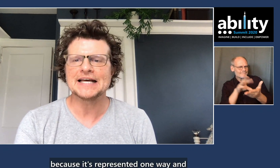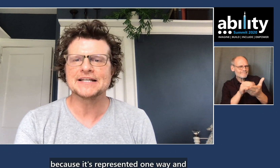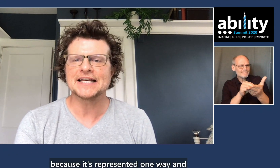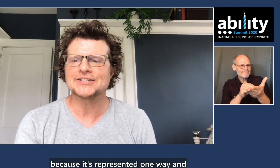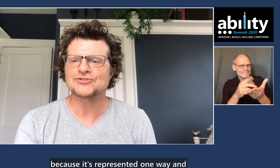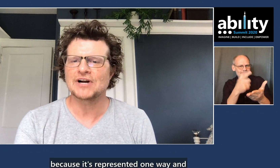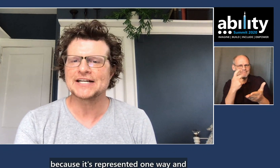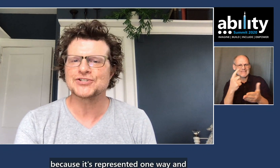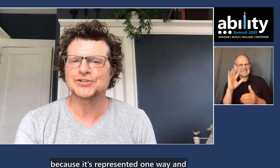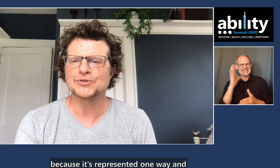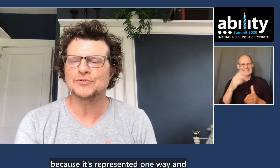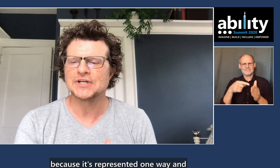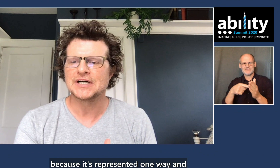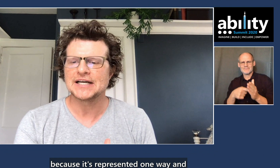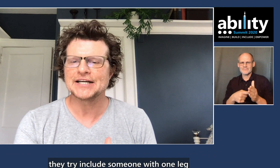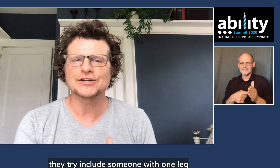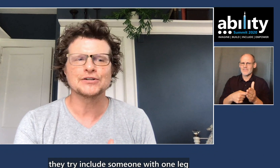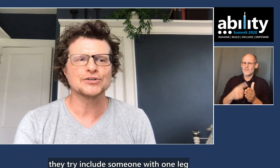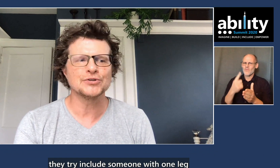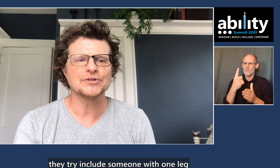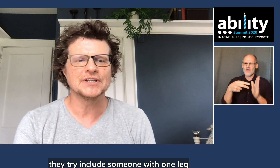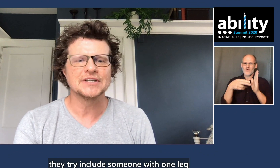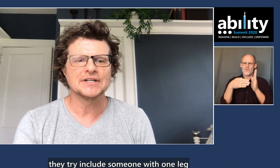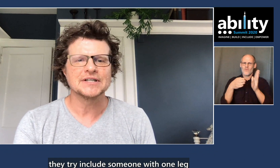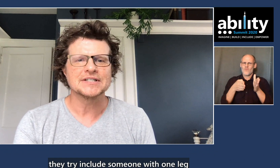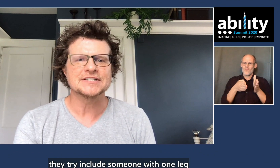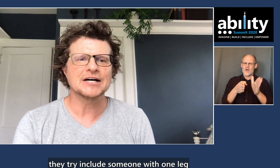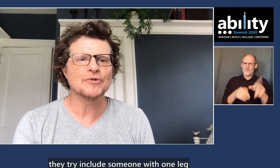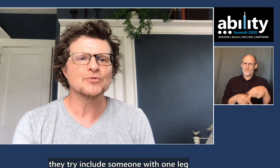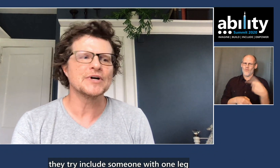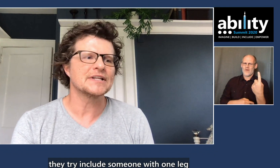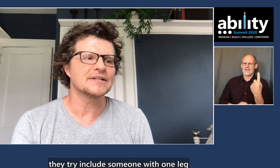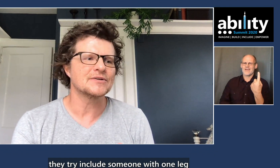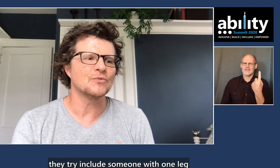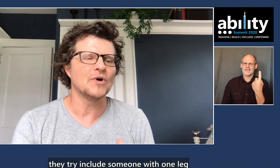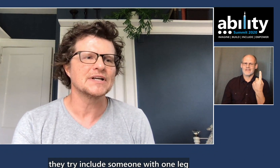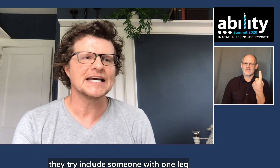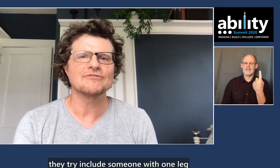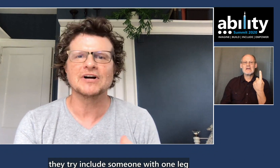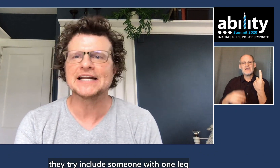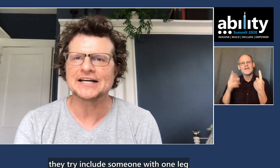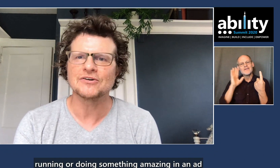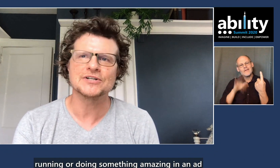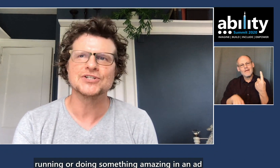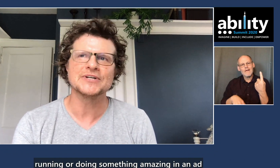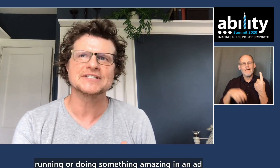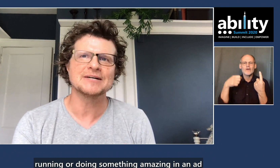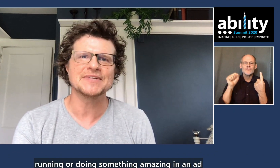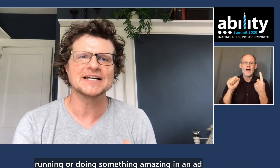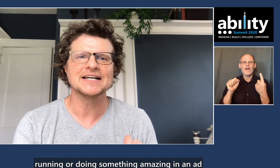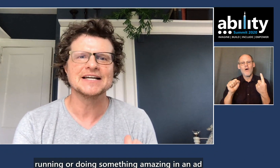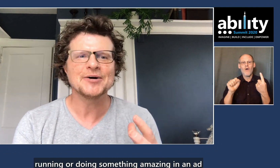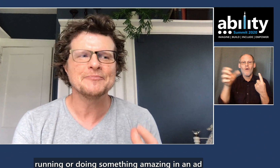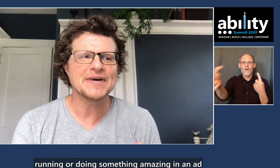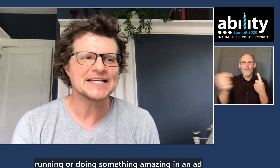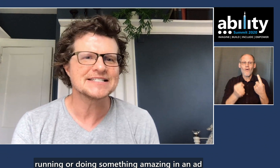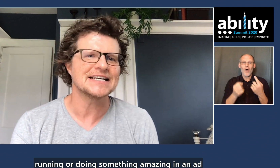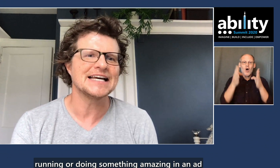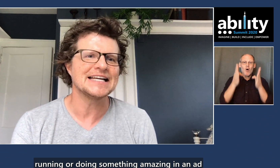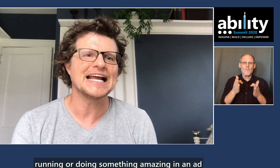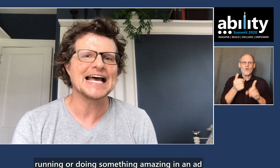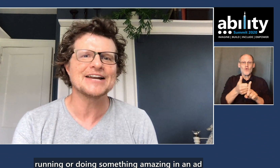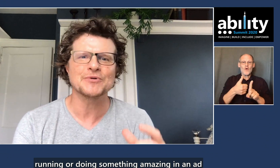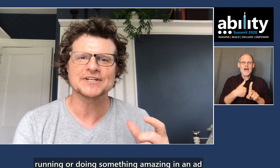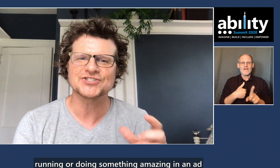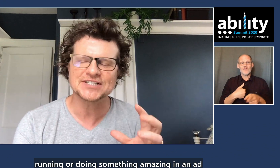way and they try to include someone with one leg running or doing something